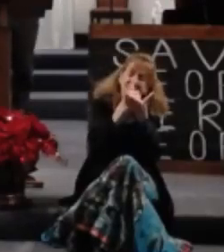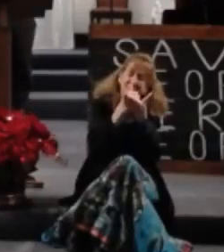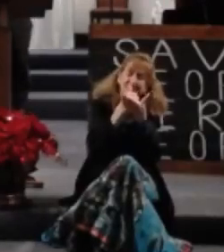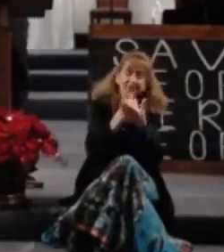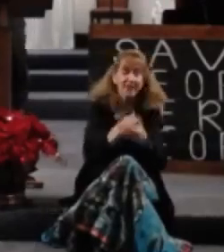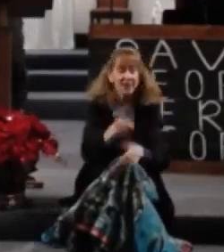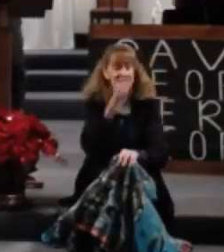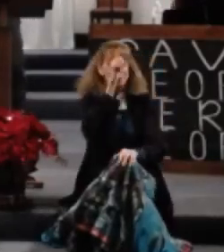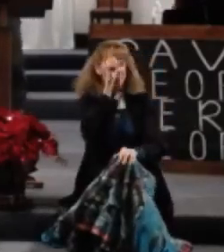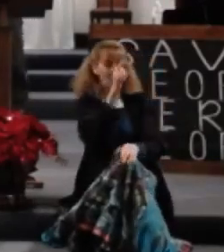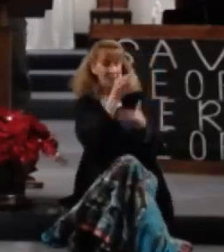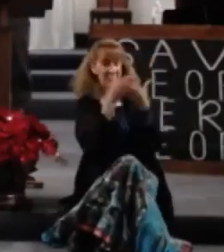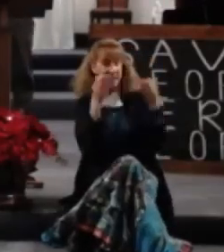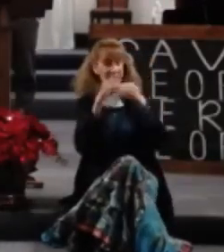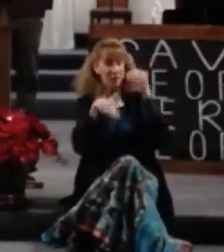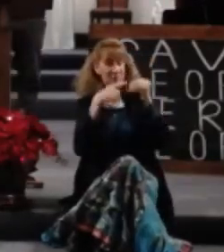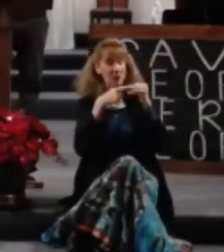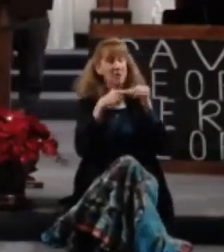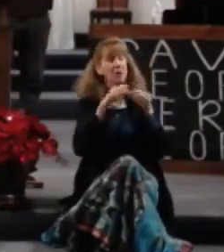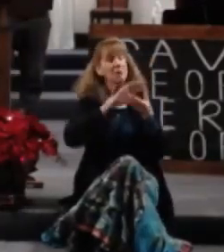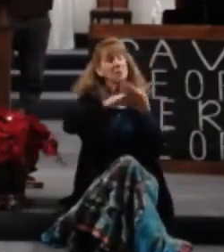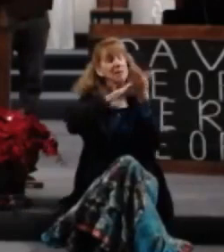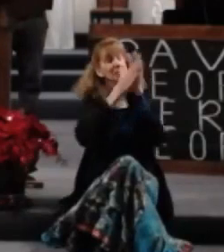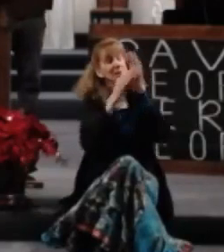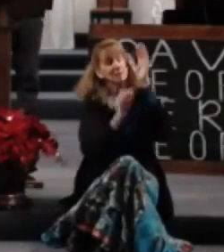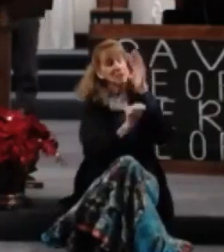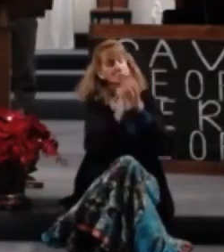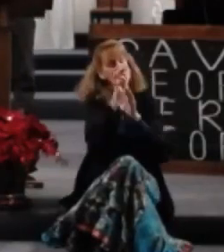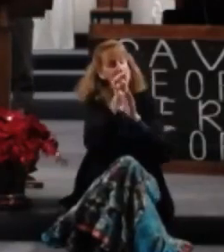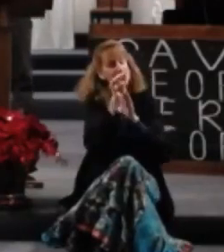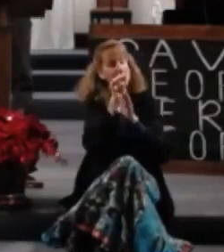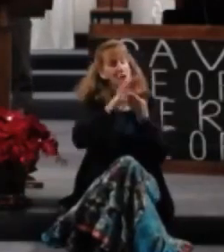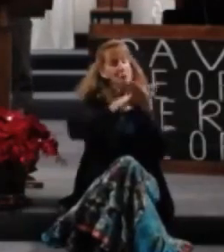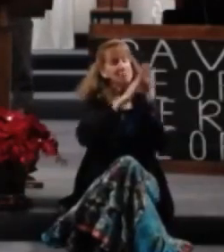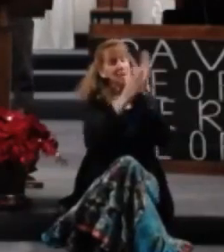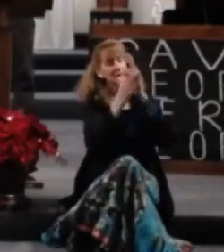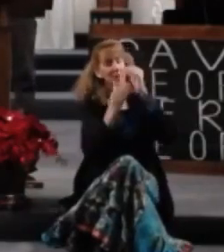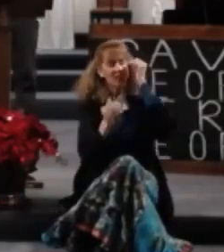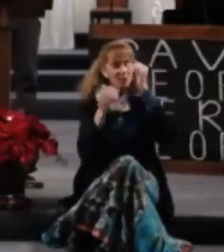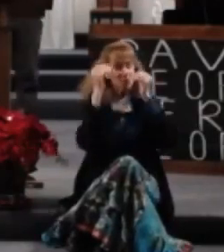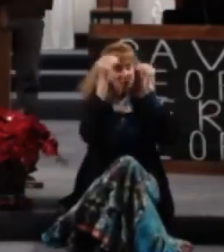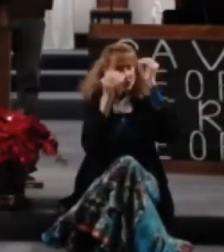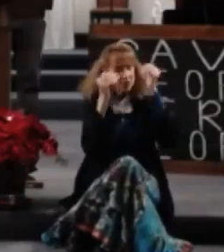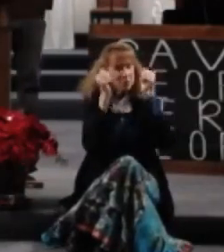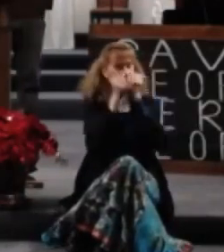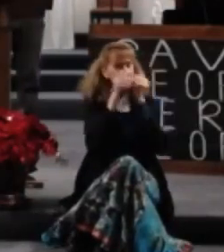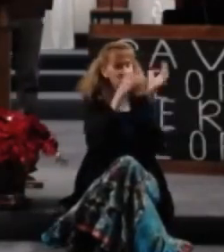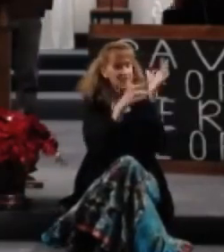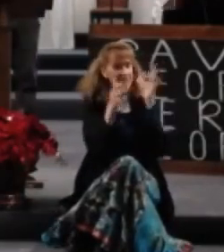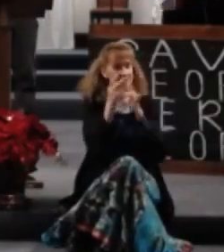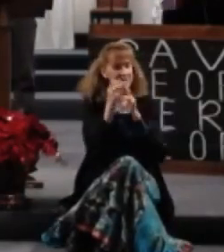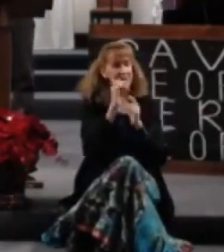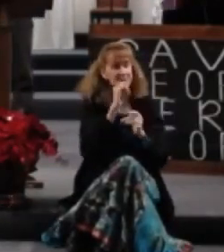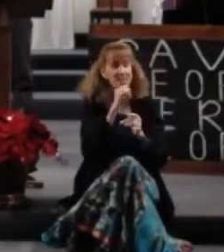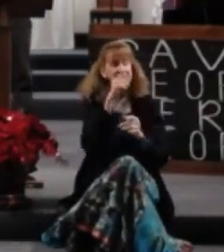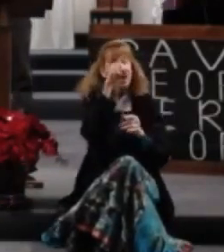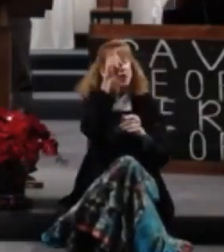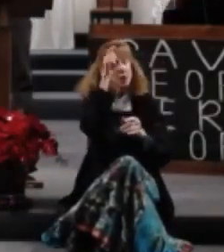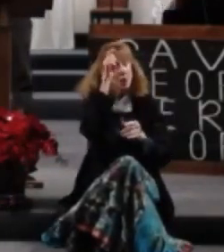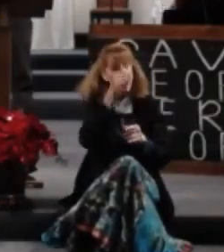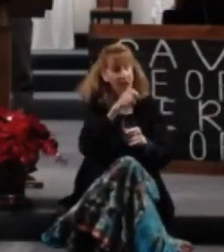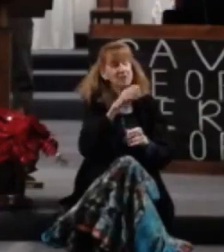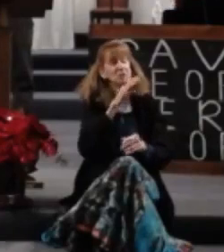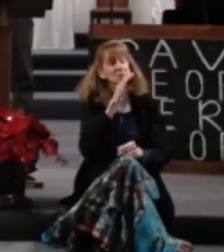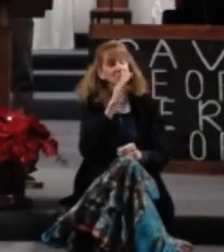One thing about being mature, being a grown-up or an adult in our relationship with Jesus is that you have to